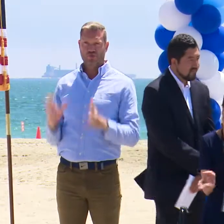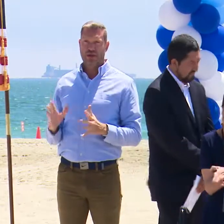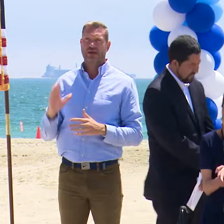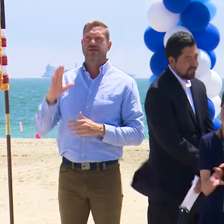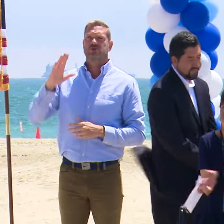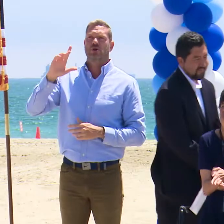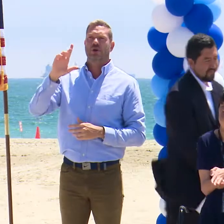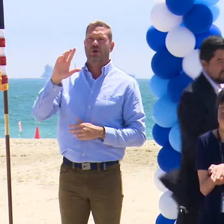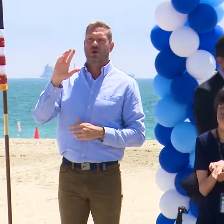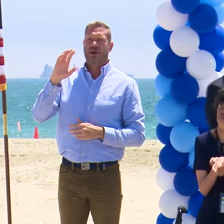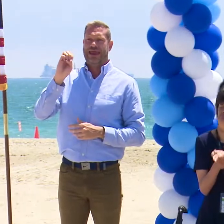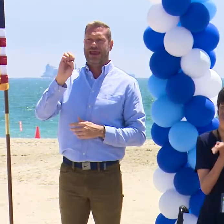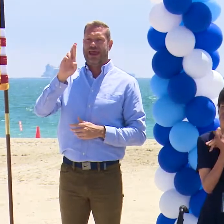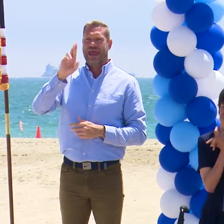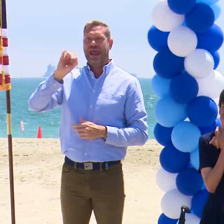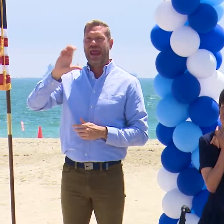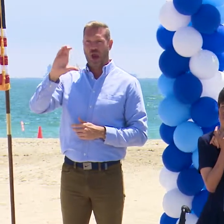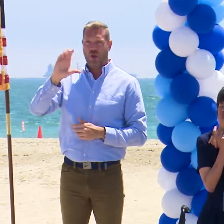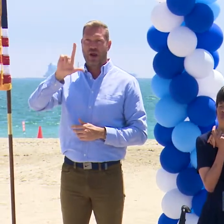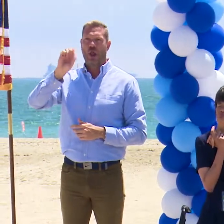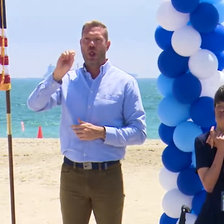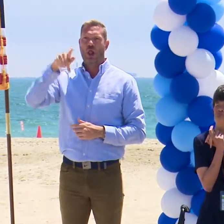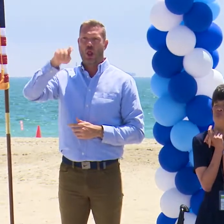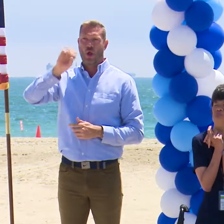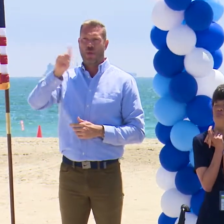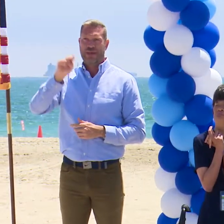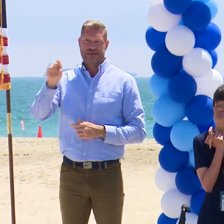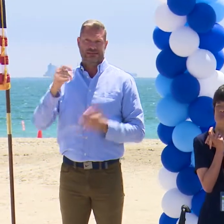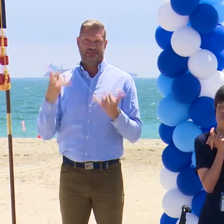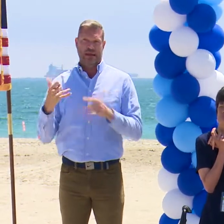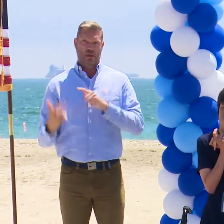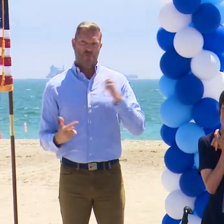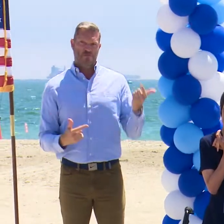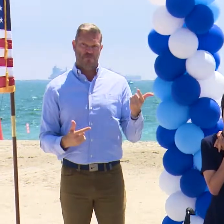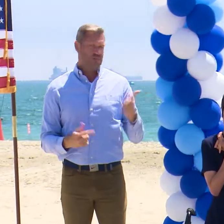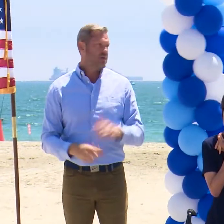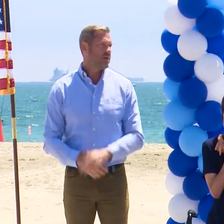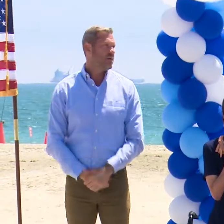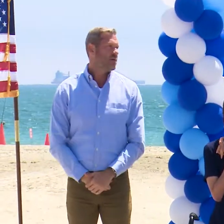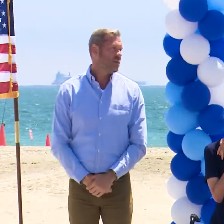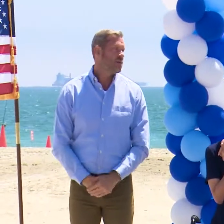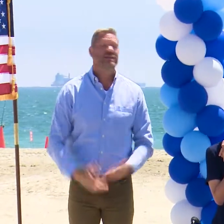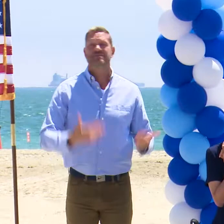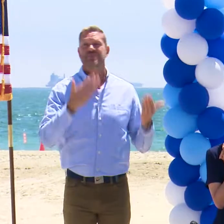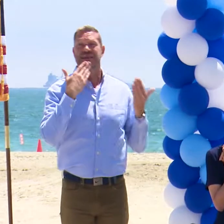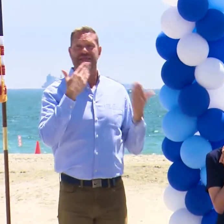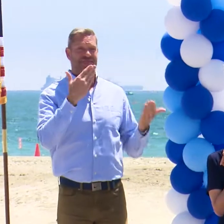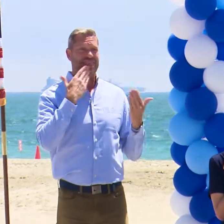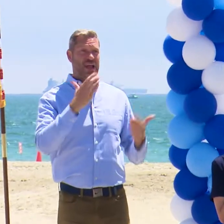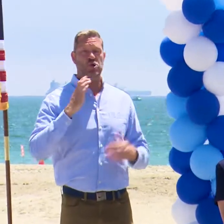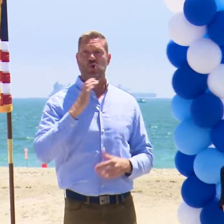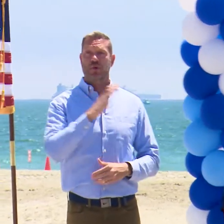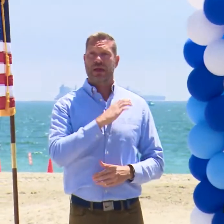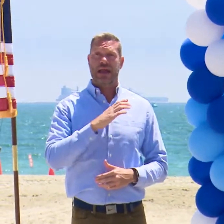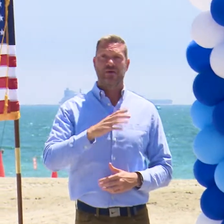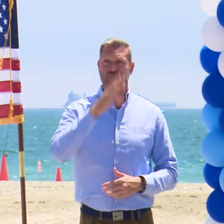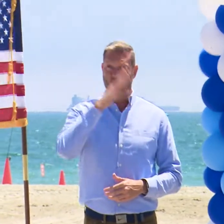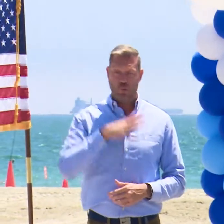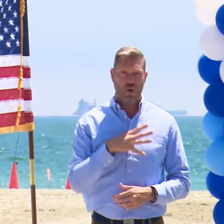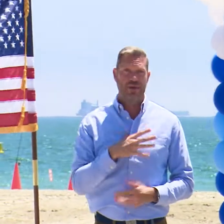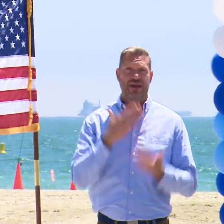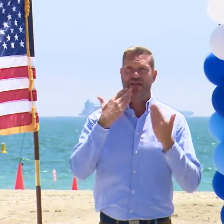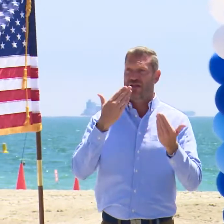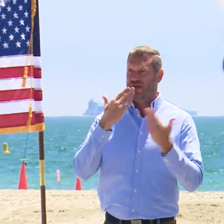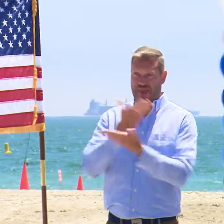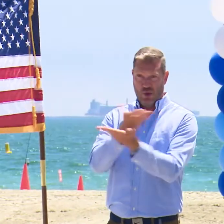say a few words. Thank you, Eric, so much. Thank you, Councilwoman. Thank you all for being here today and